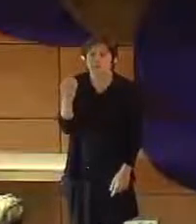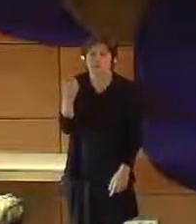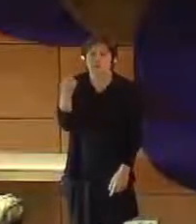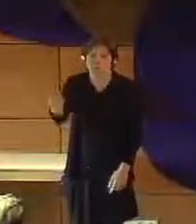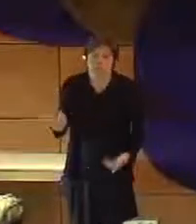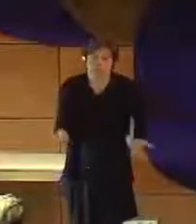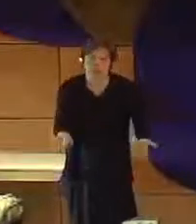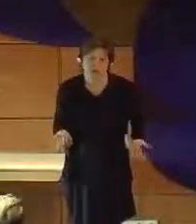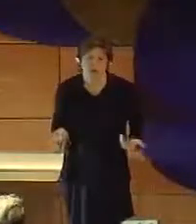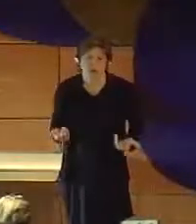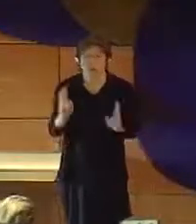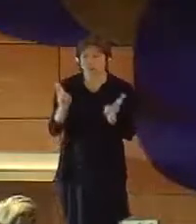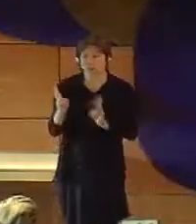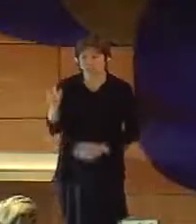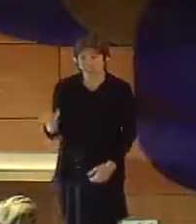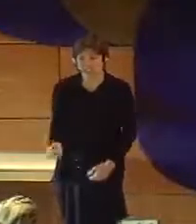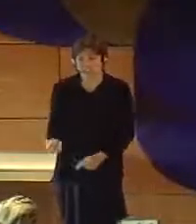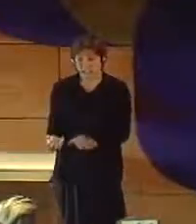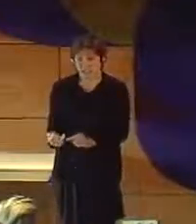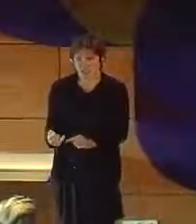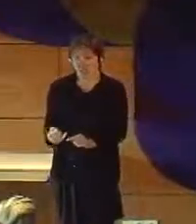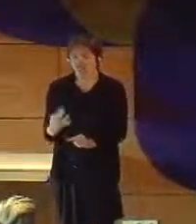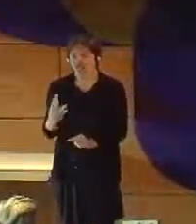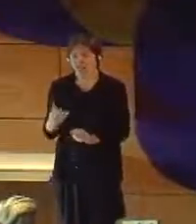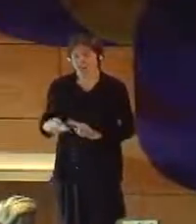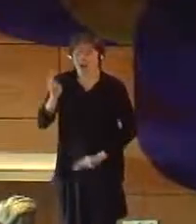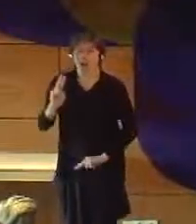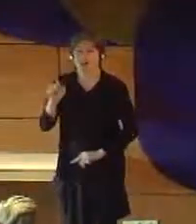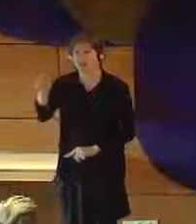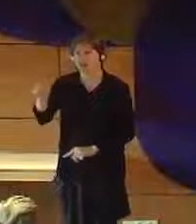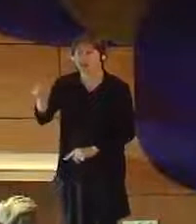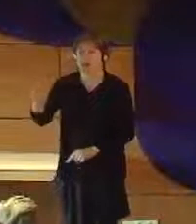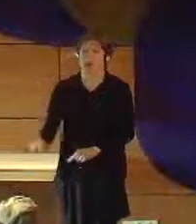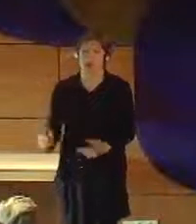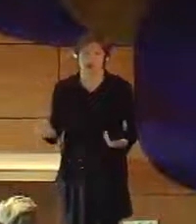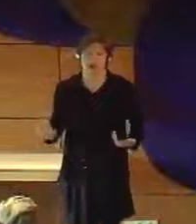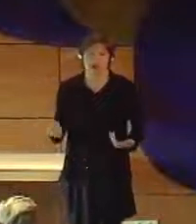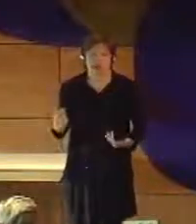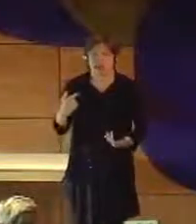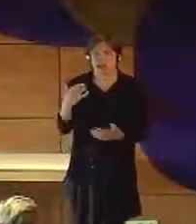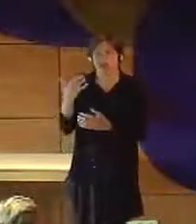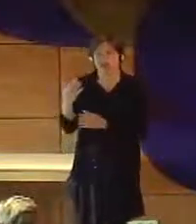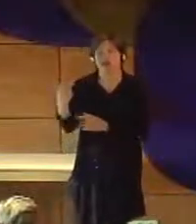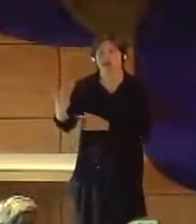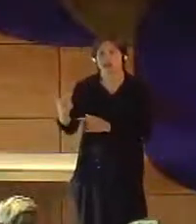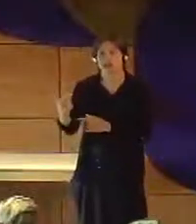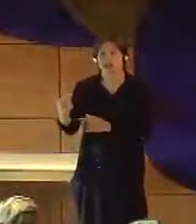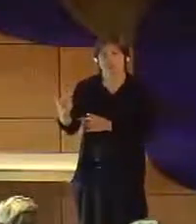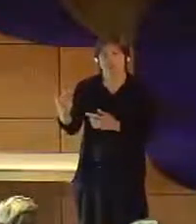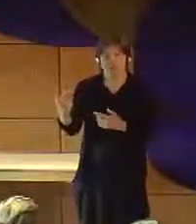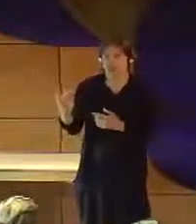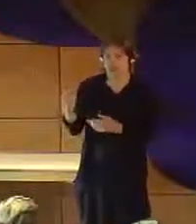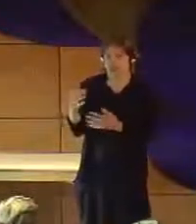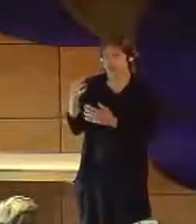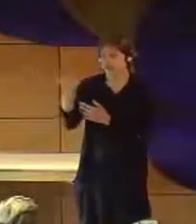And he came back and I said, did it work? He said, I had an erection for 2 days. Now, that's